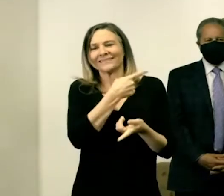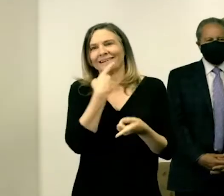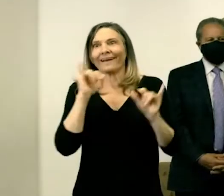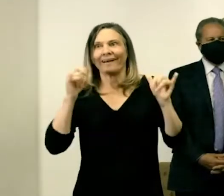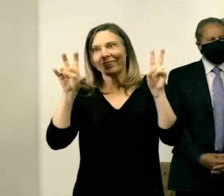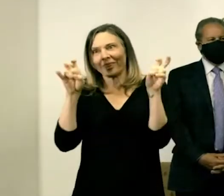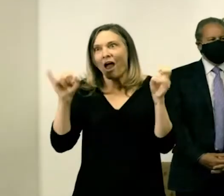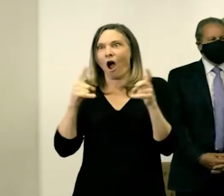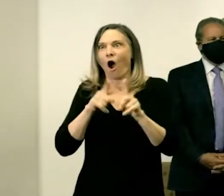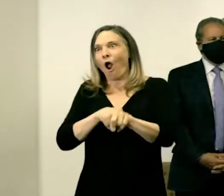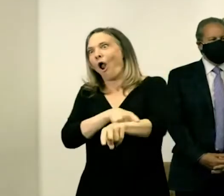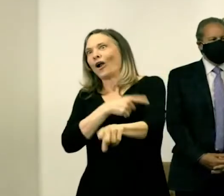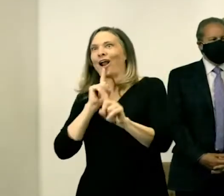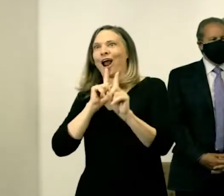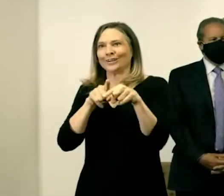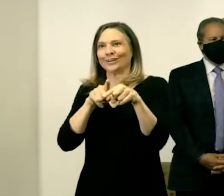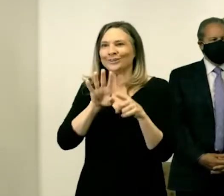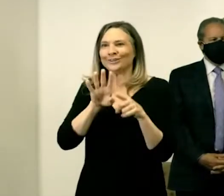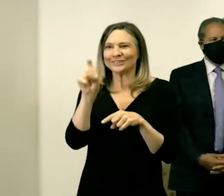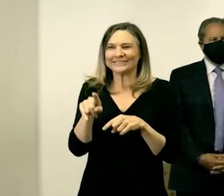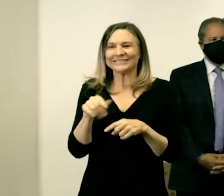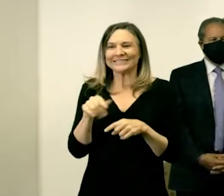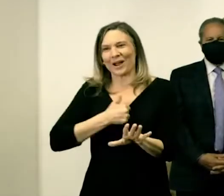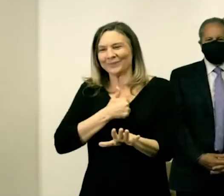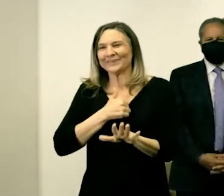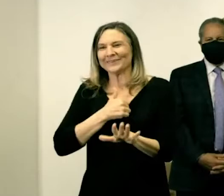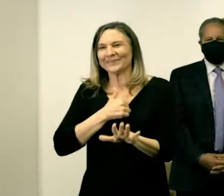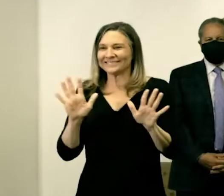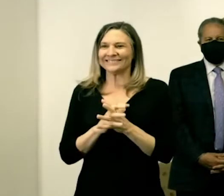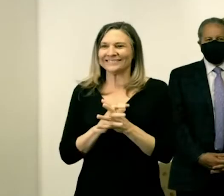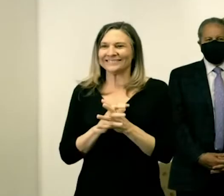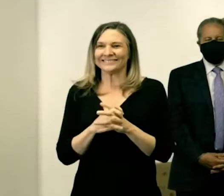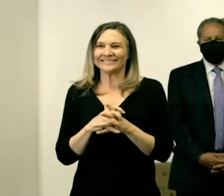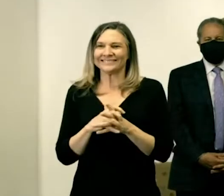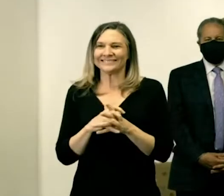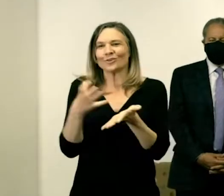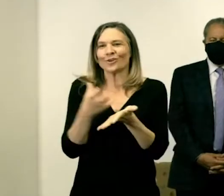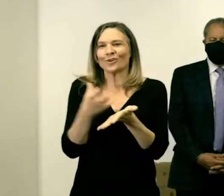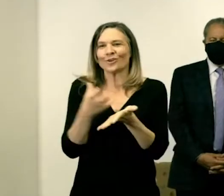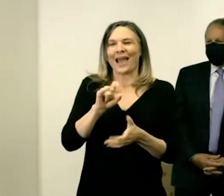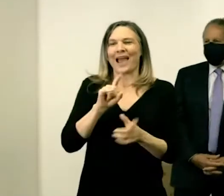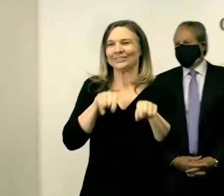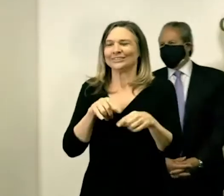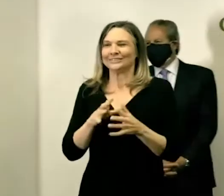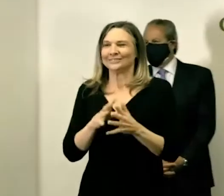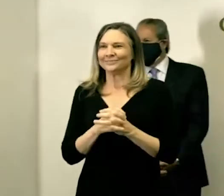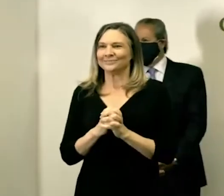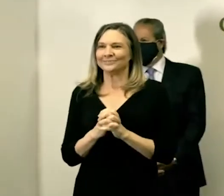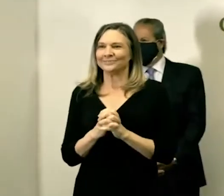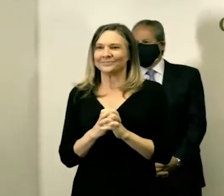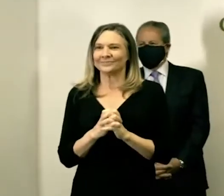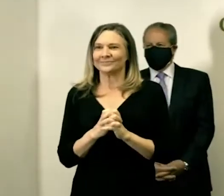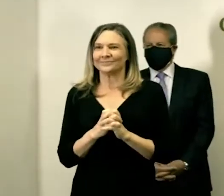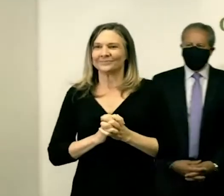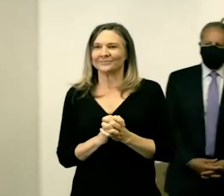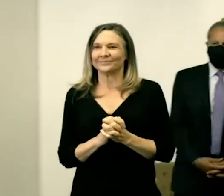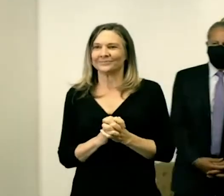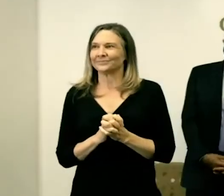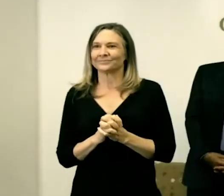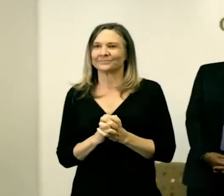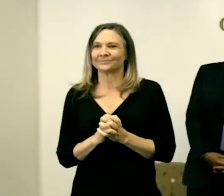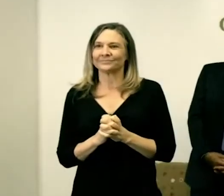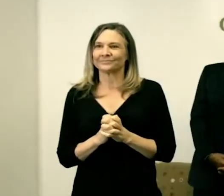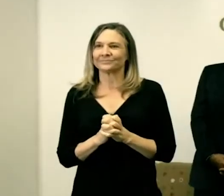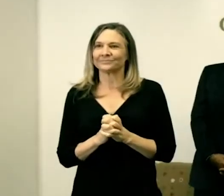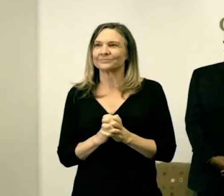so forgive me, but deserved a comprehensive response. Hi, Governor. Chip Yost with KTLA. Kind of a follow-up to that question and